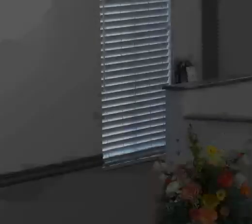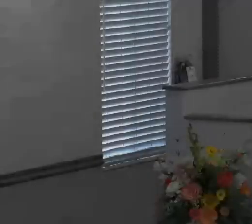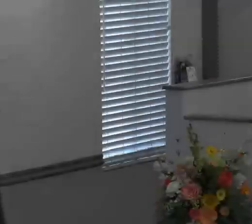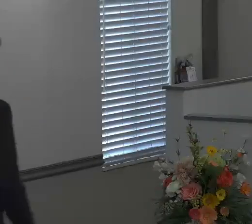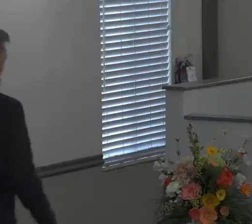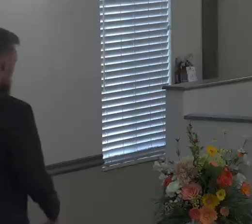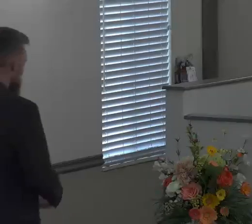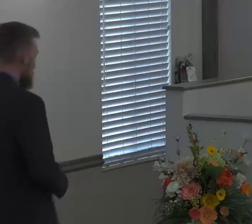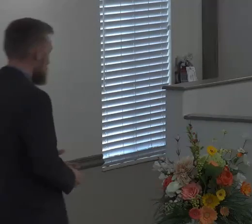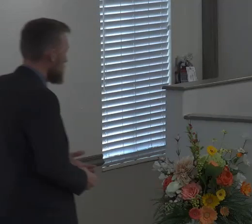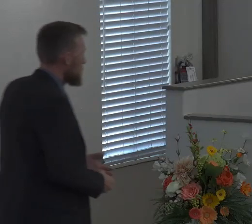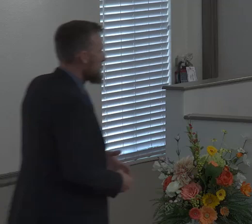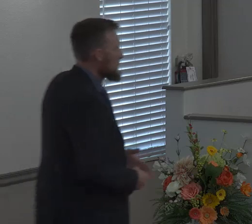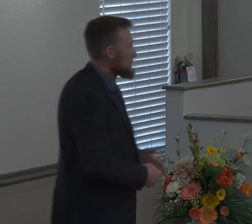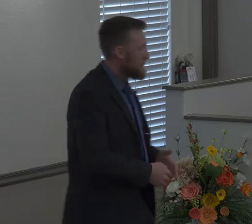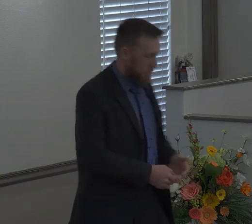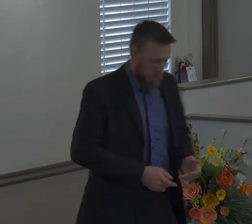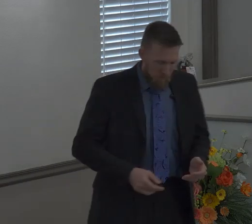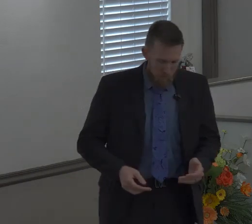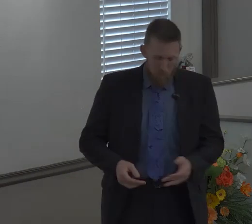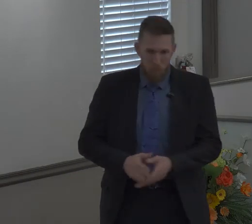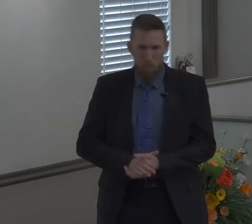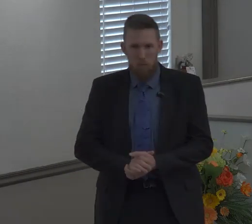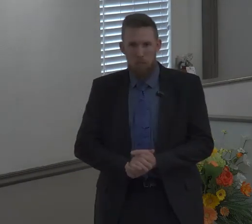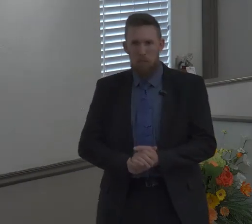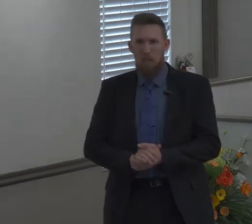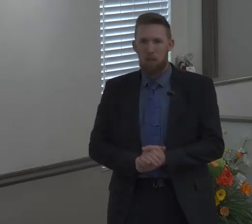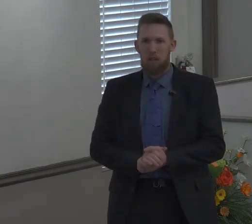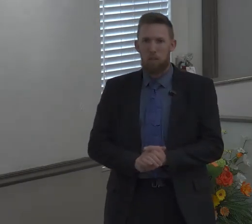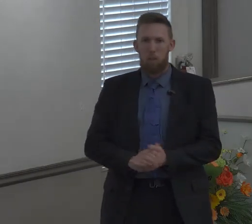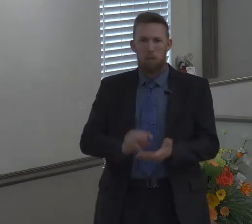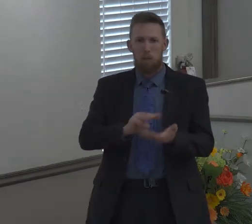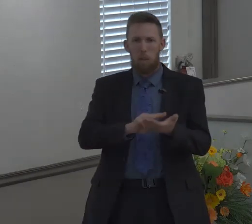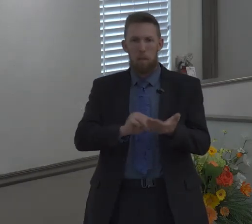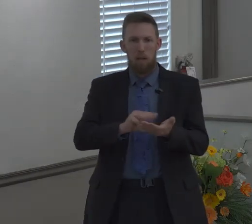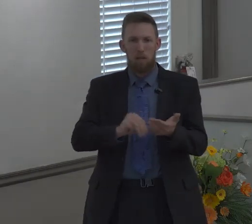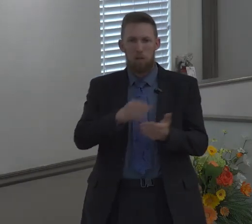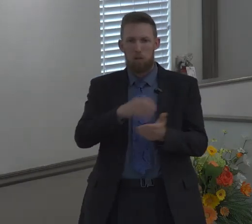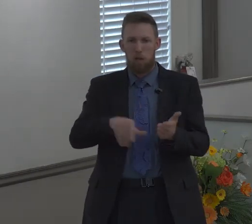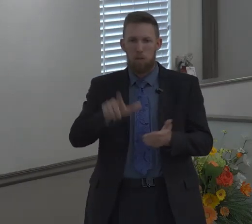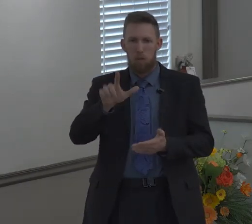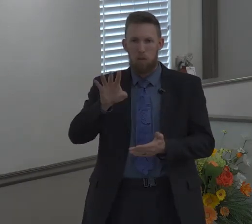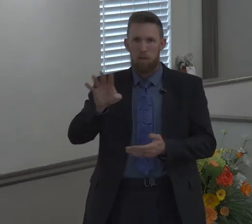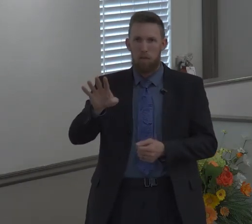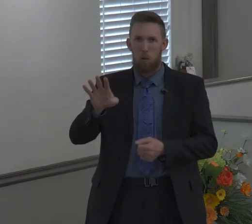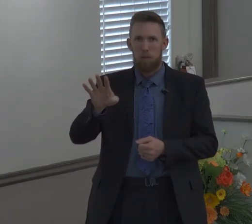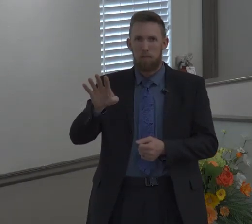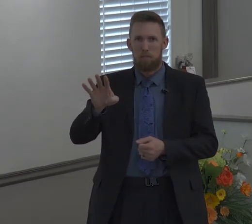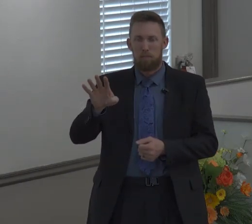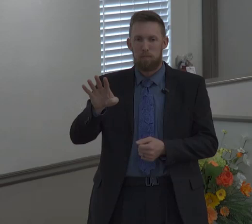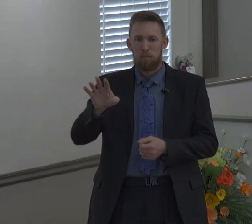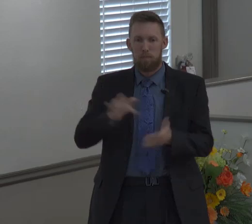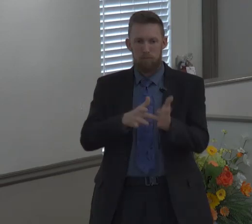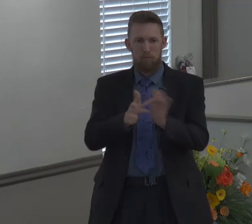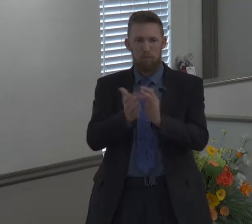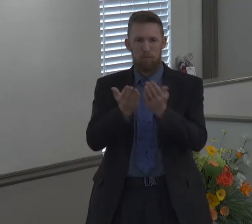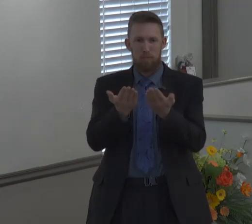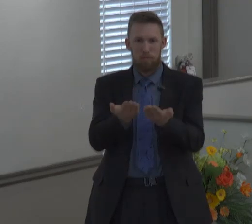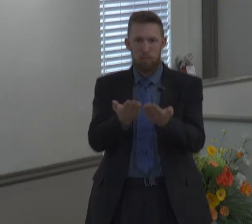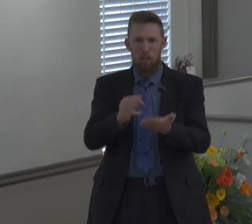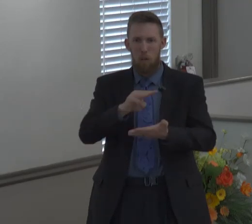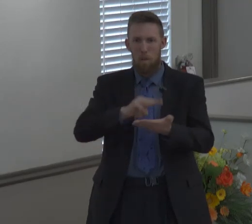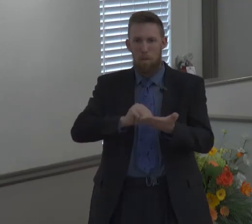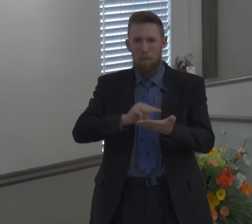Take your Bibles and turn to the Matthew's Gospel. Matthew chapter number 24 is where we're going to start this morning.